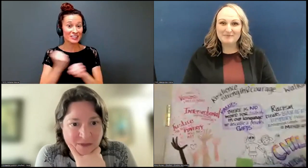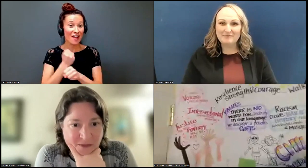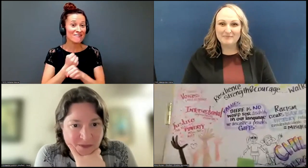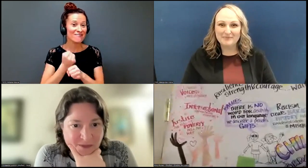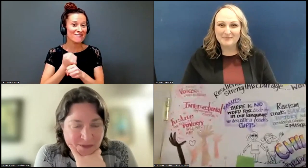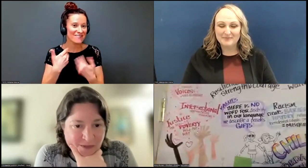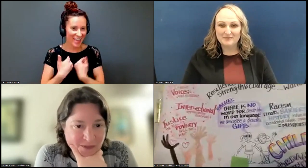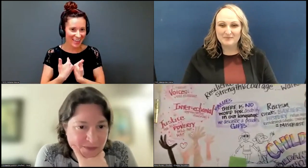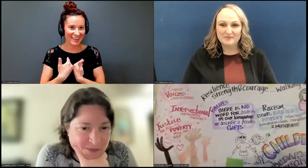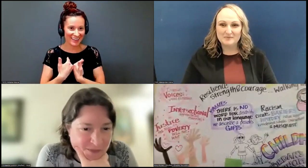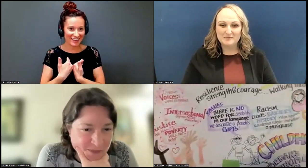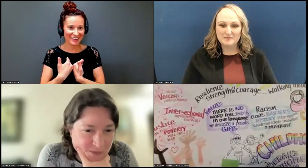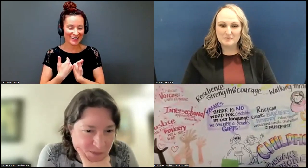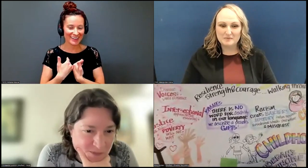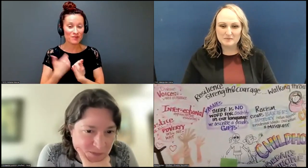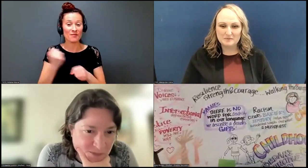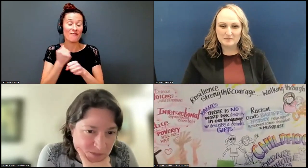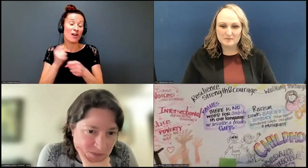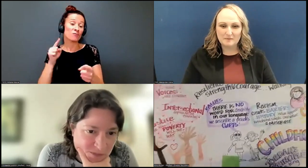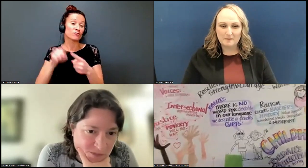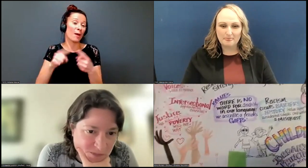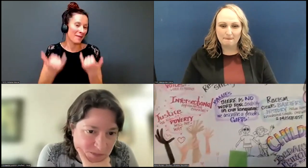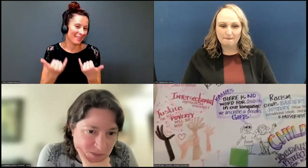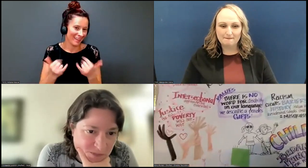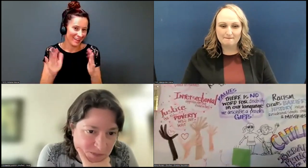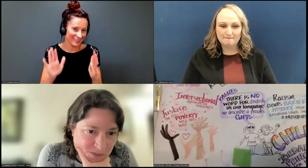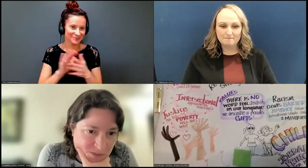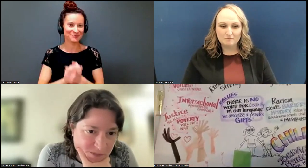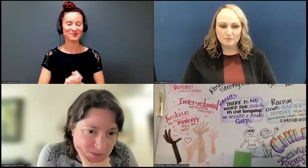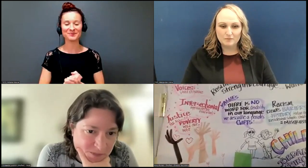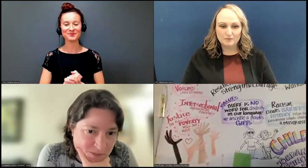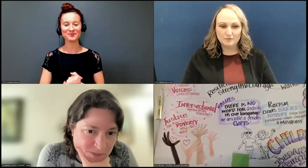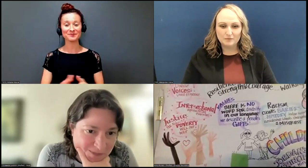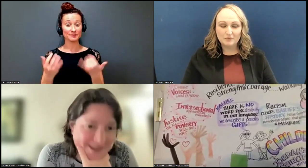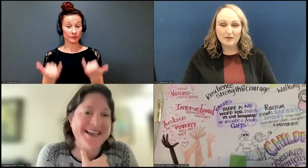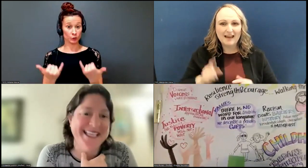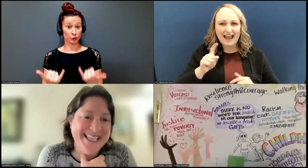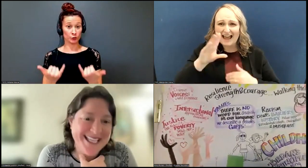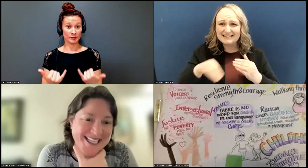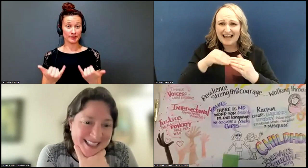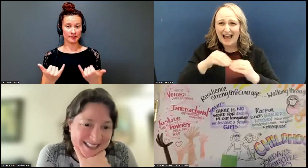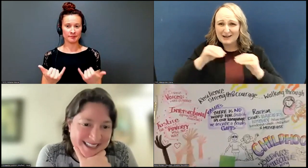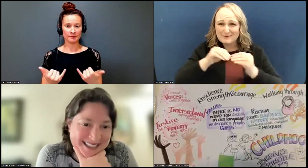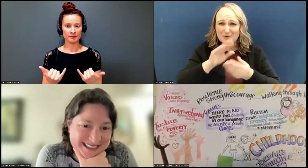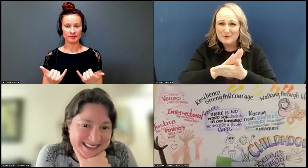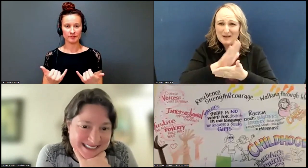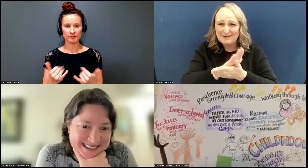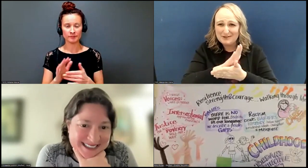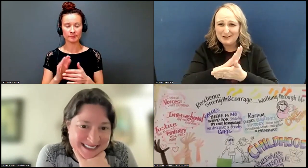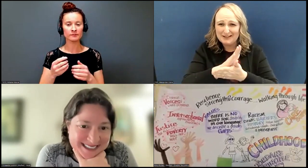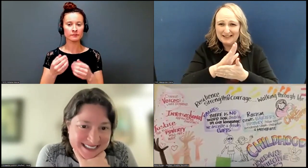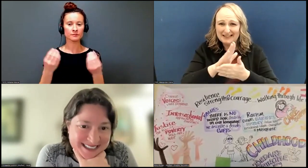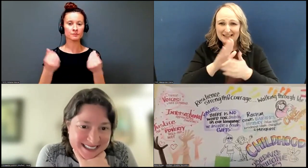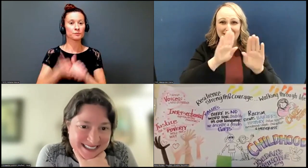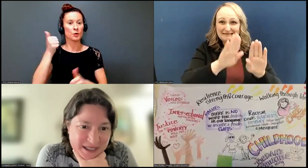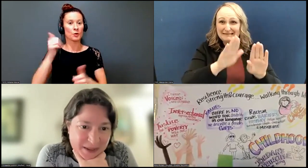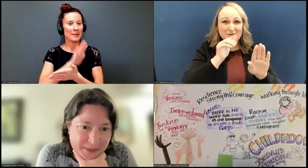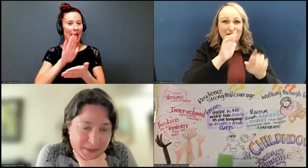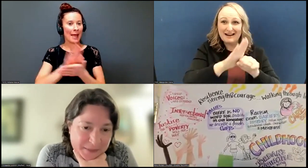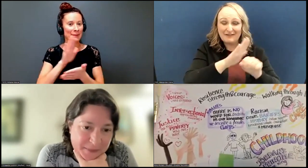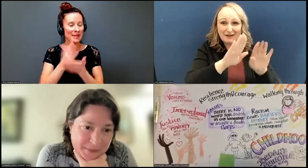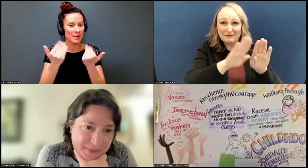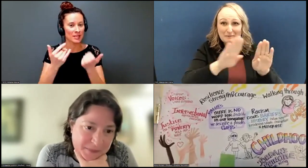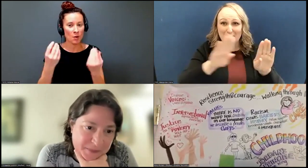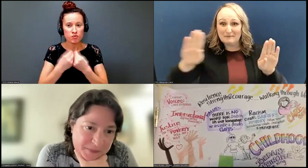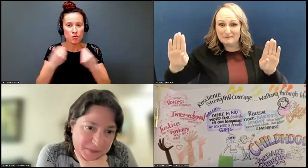I mean, really today started out, I had to put on extra paper because there's just so much good stuff. It started out with just like a